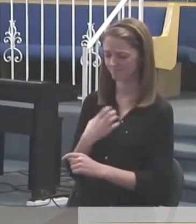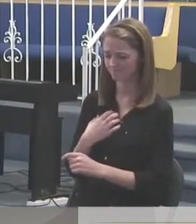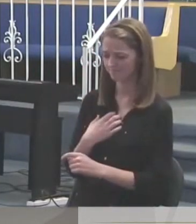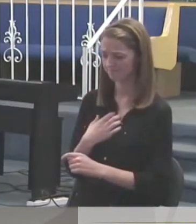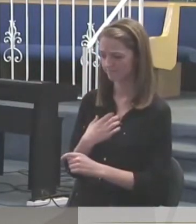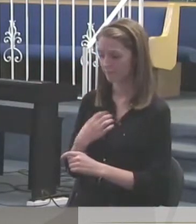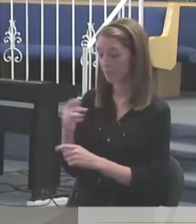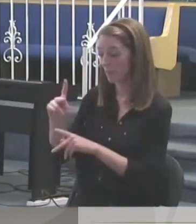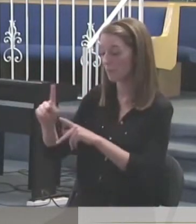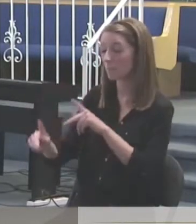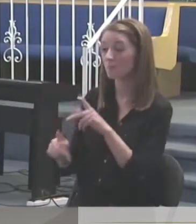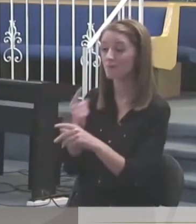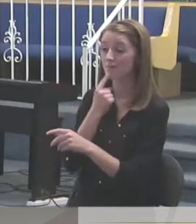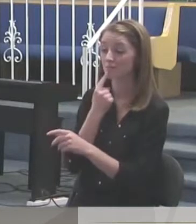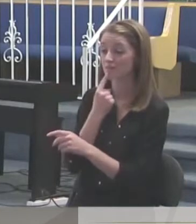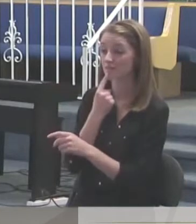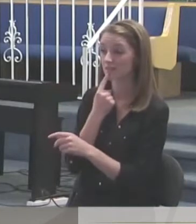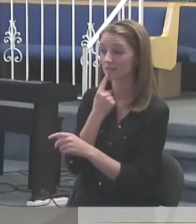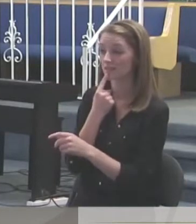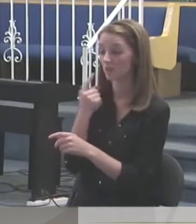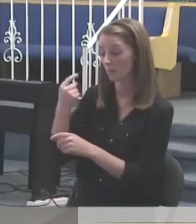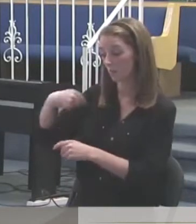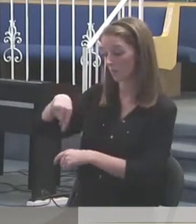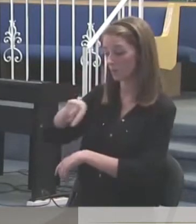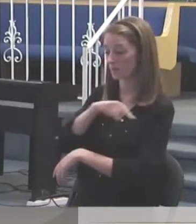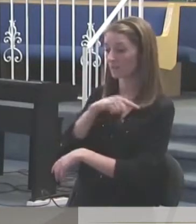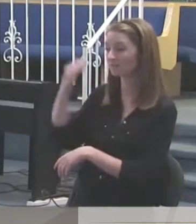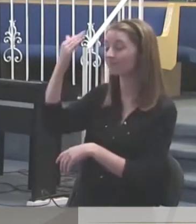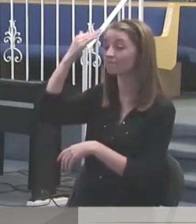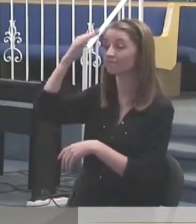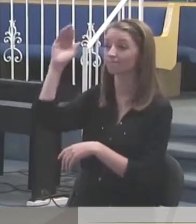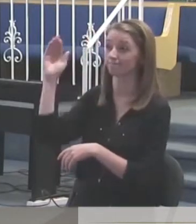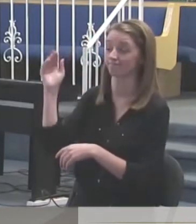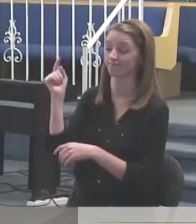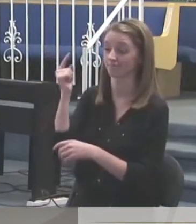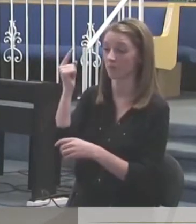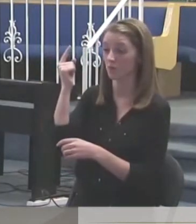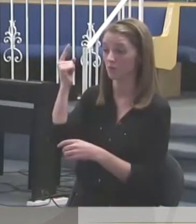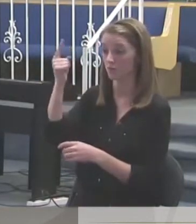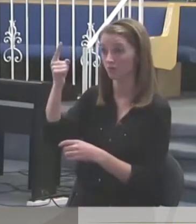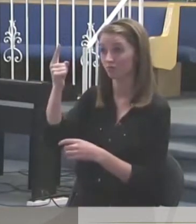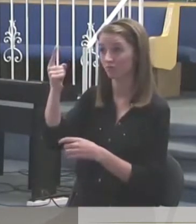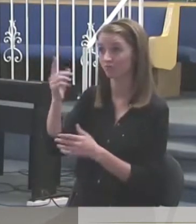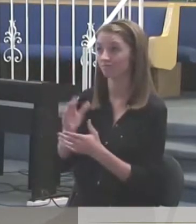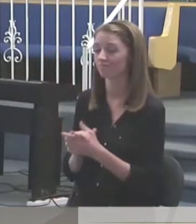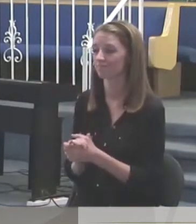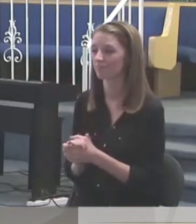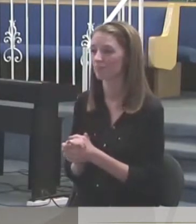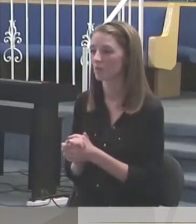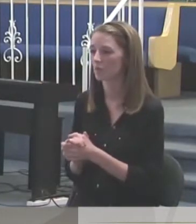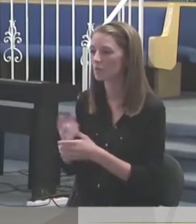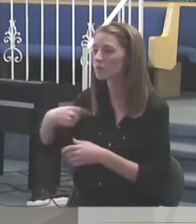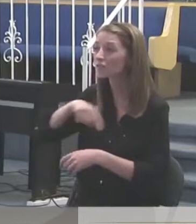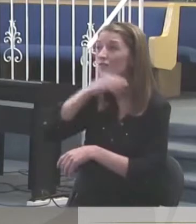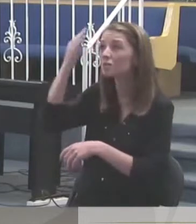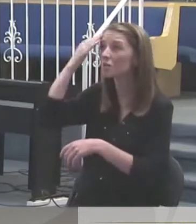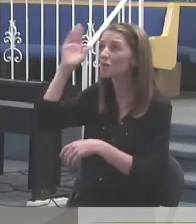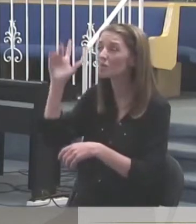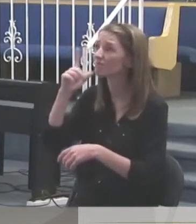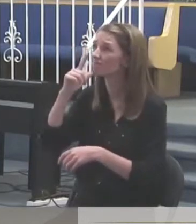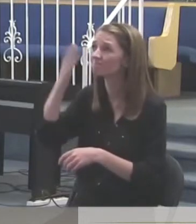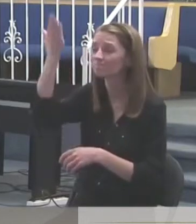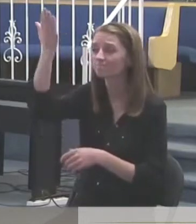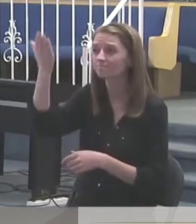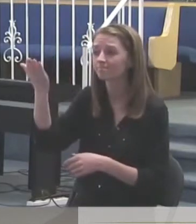people said, we don't know you. We don't know who you